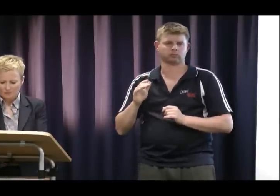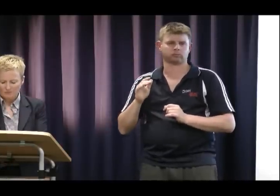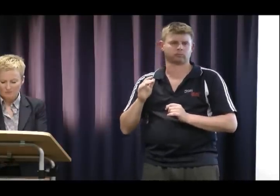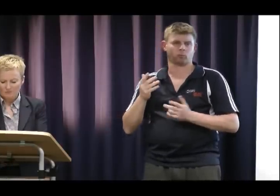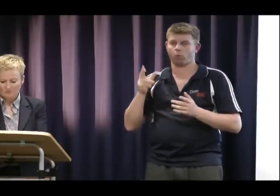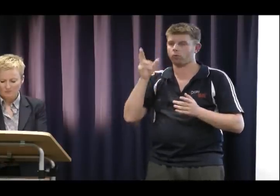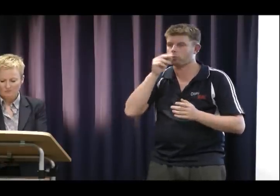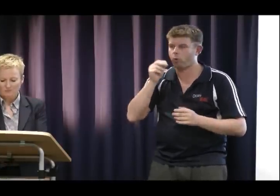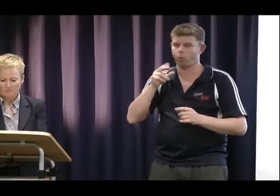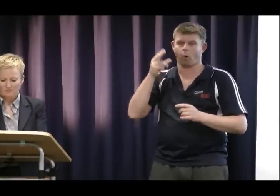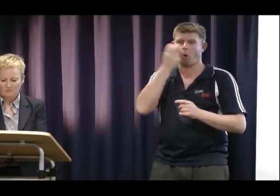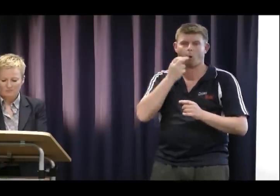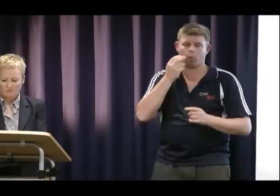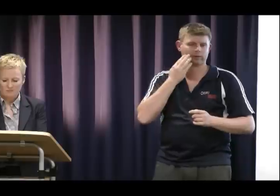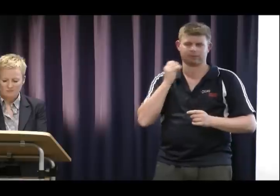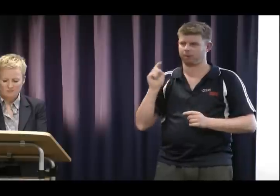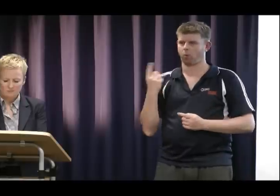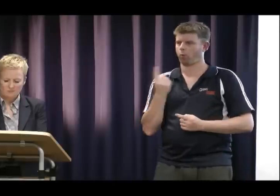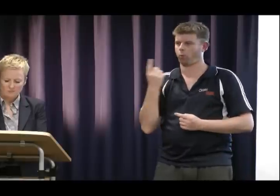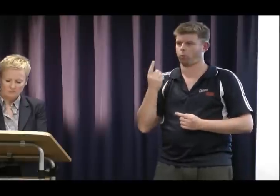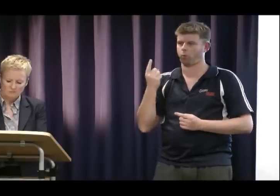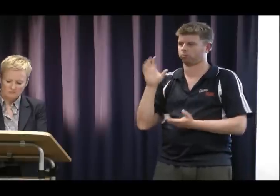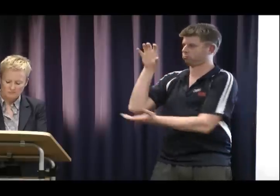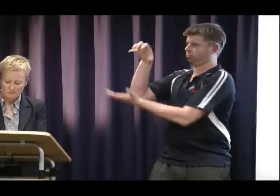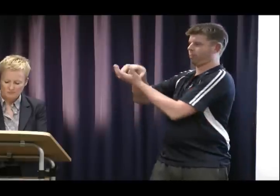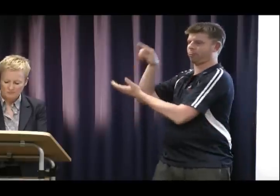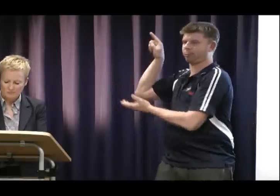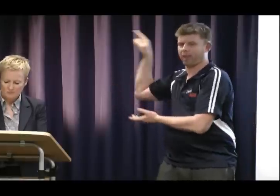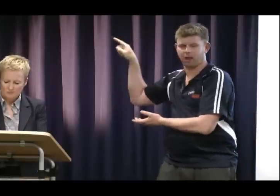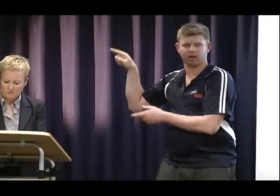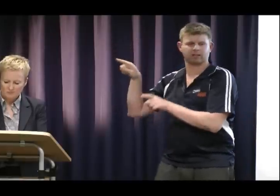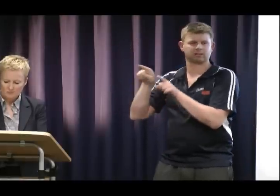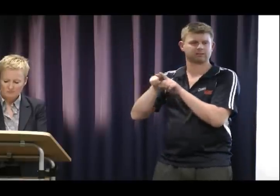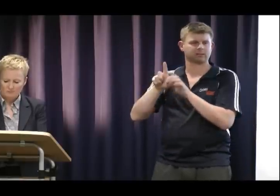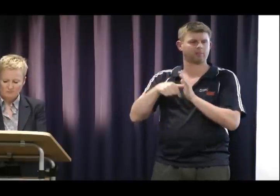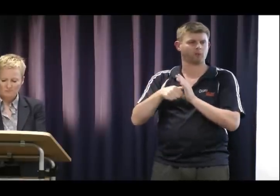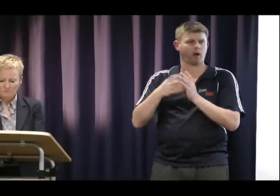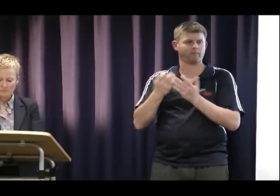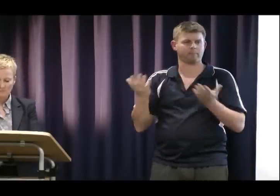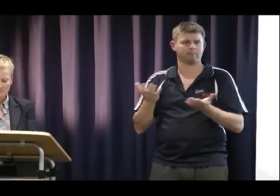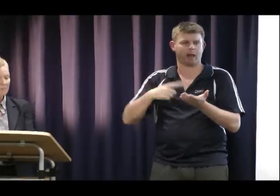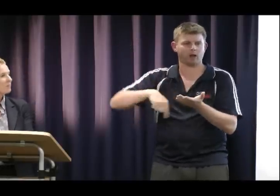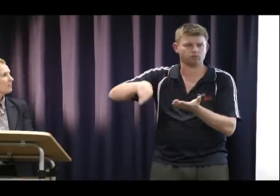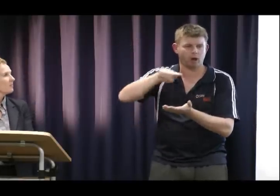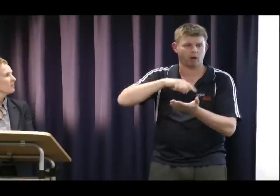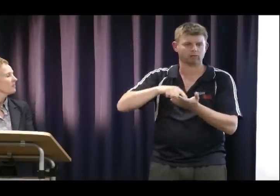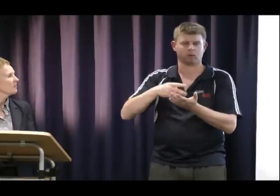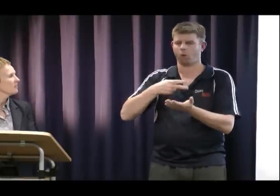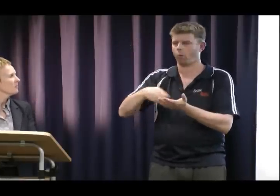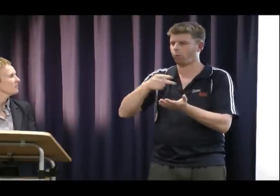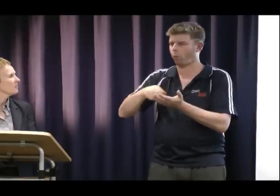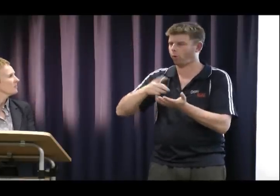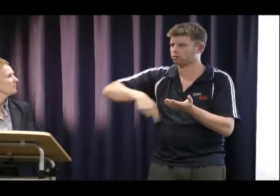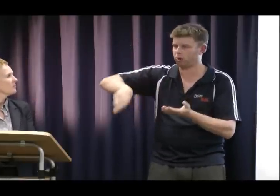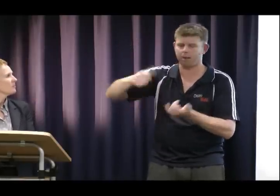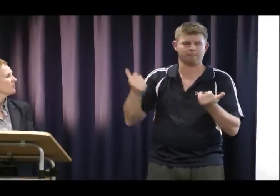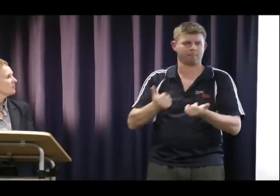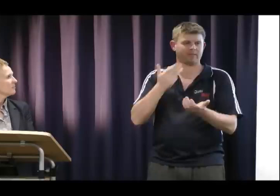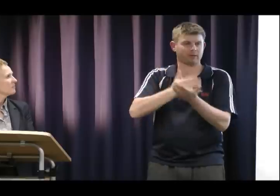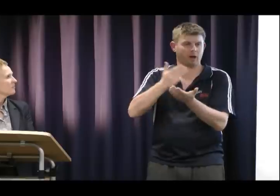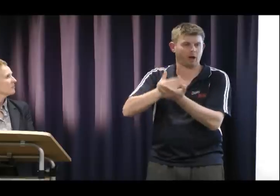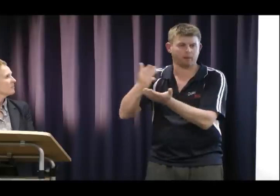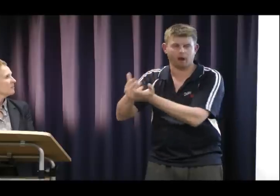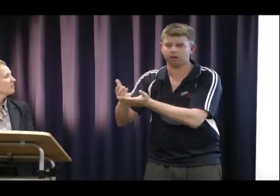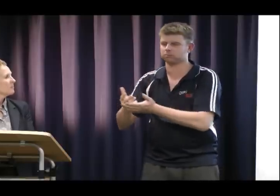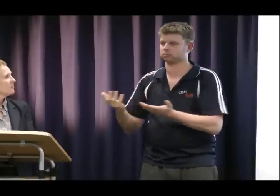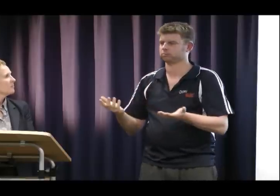know, presentations, young person's activities, older person's activities. There is a playground there, there's a